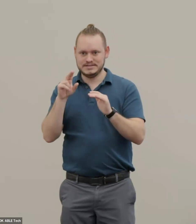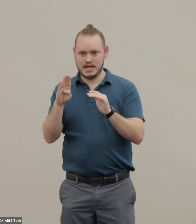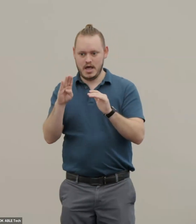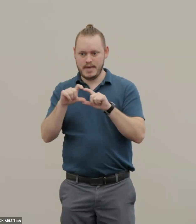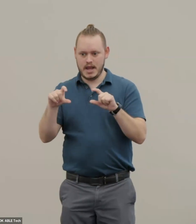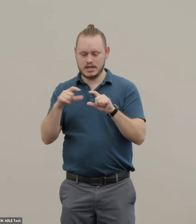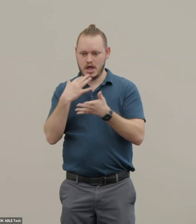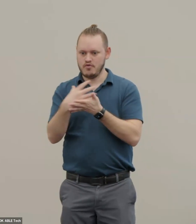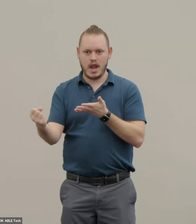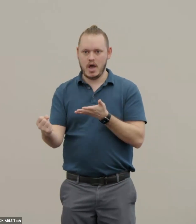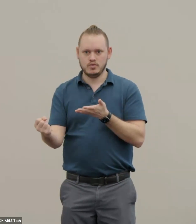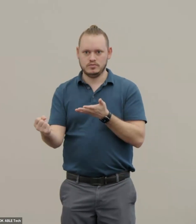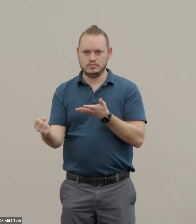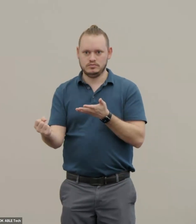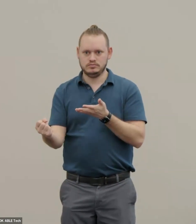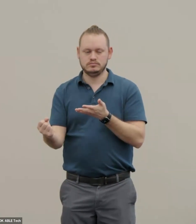out of headings.